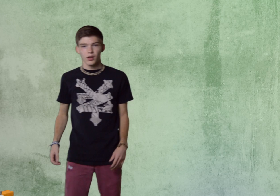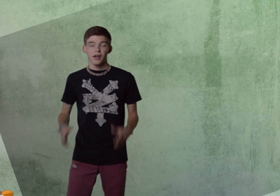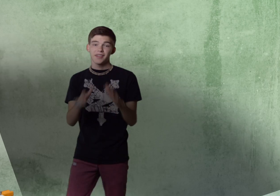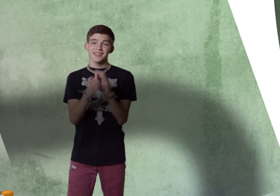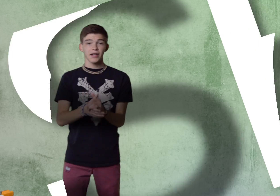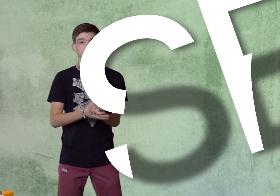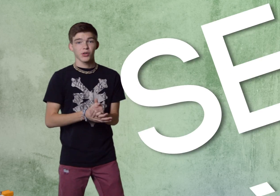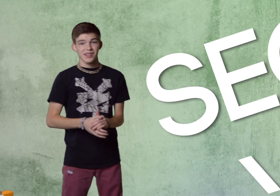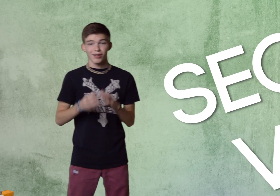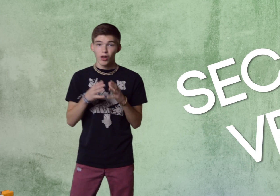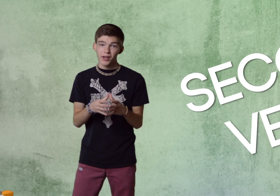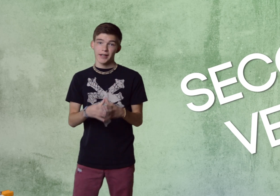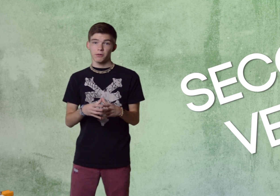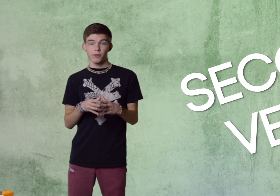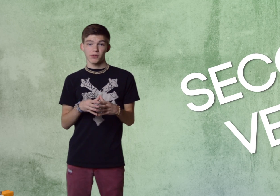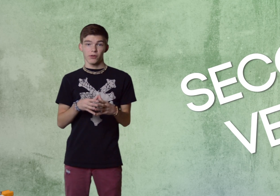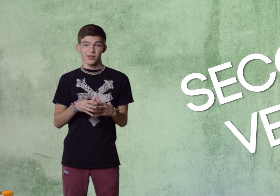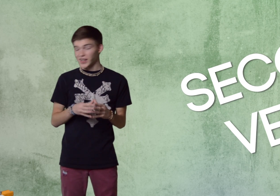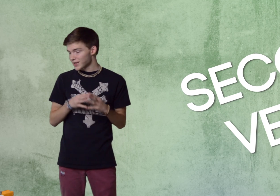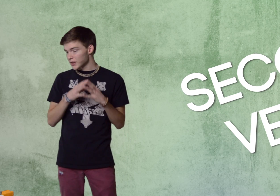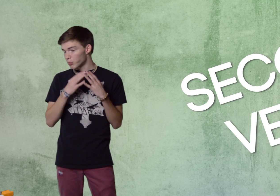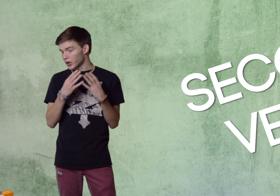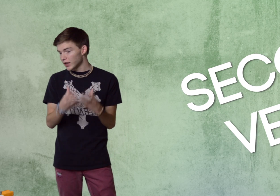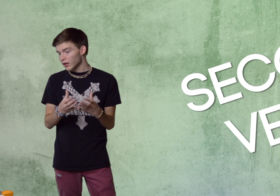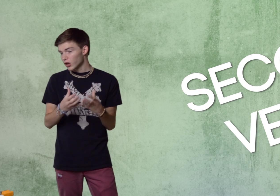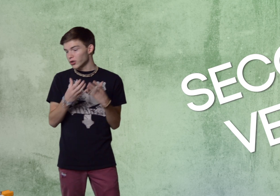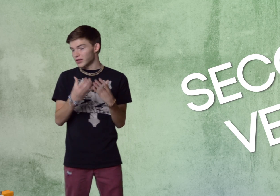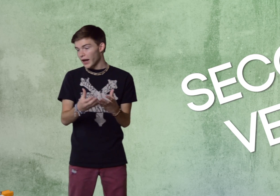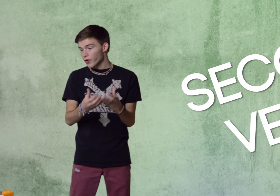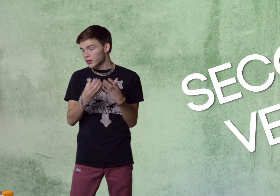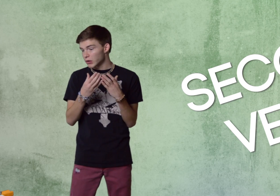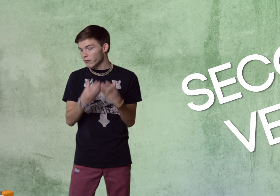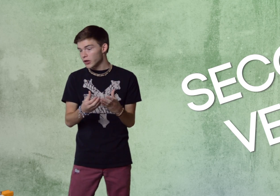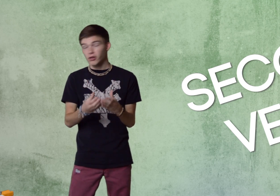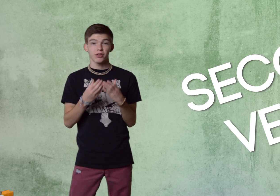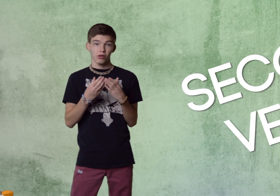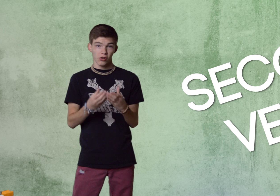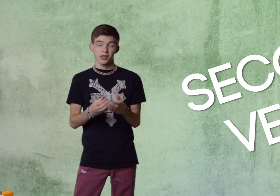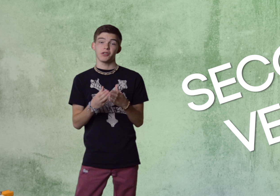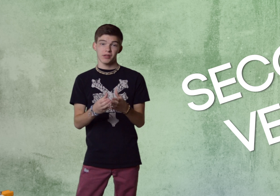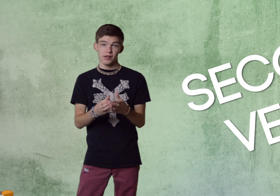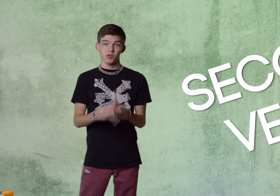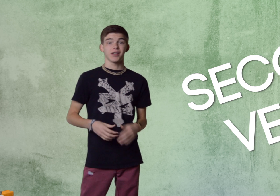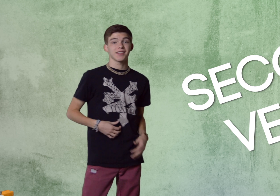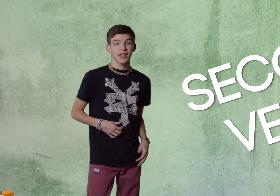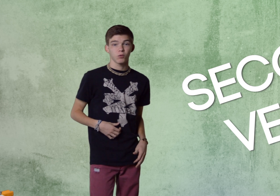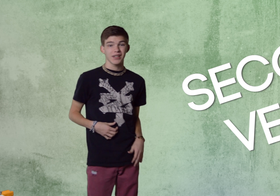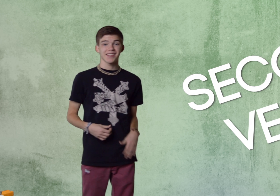The second verse is a lot like the first verse. It says, bring your doubt, your fear, your hurt, and your tears, but instead we